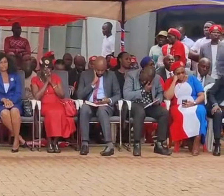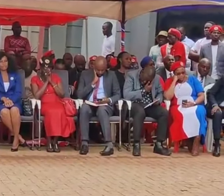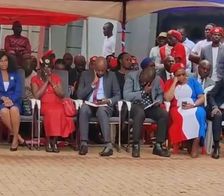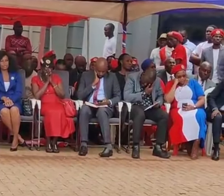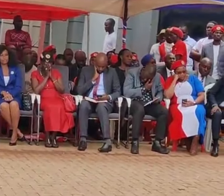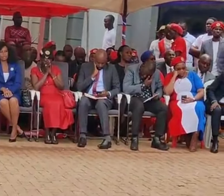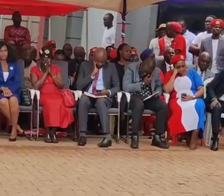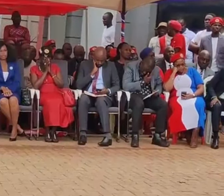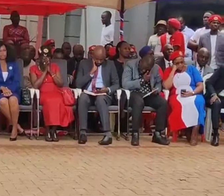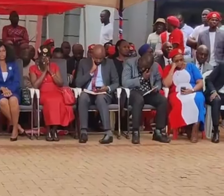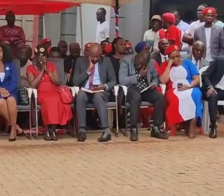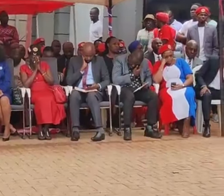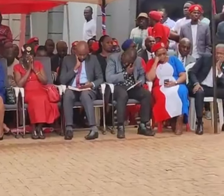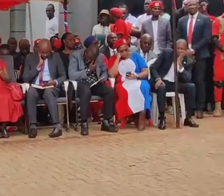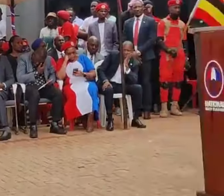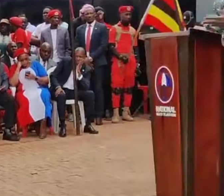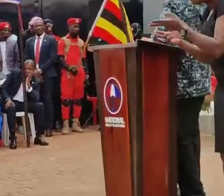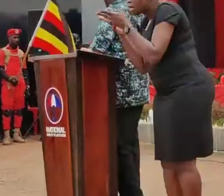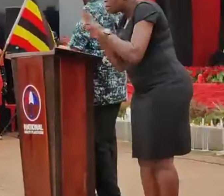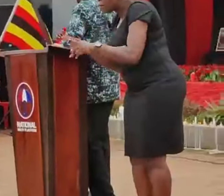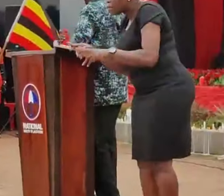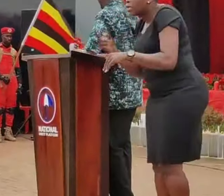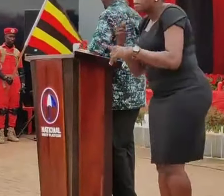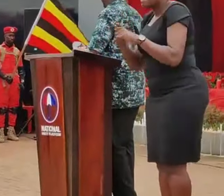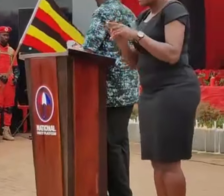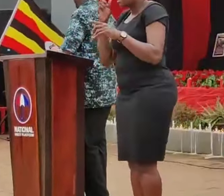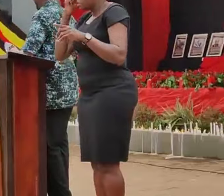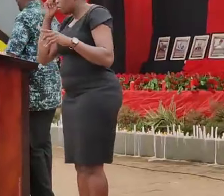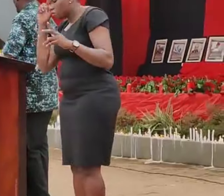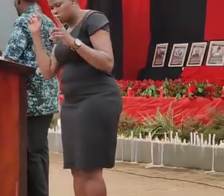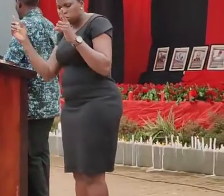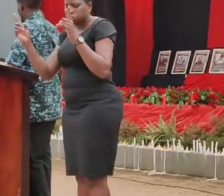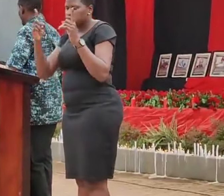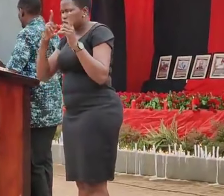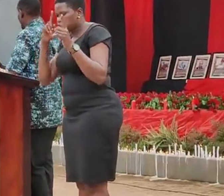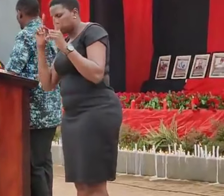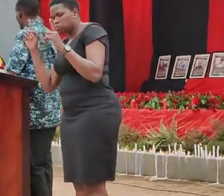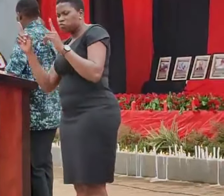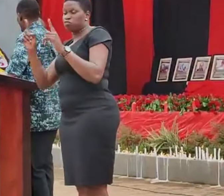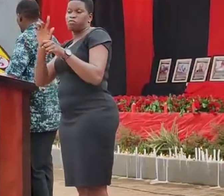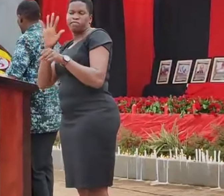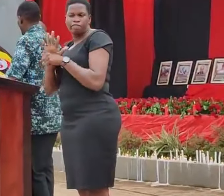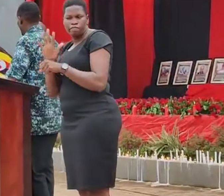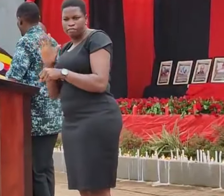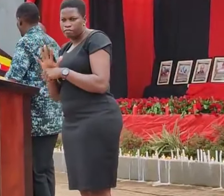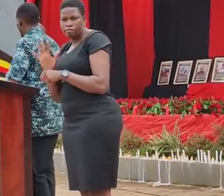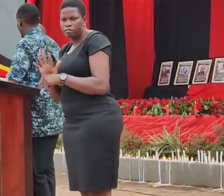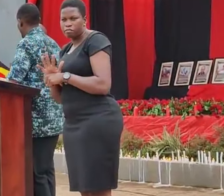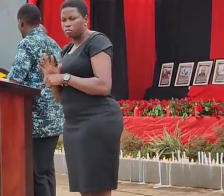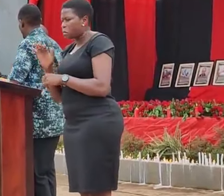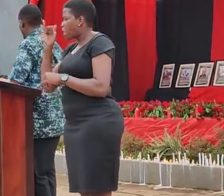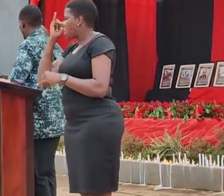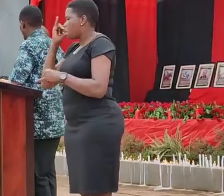bangamba yokera buli kimu kibaddewo naye nga akamunguluze mungi